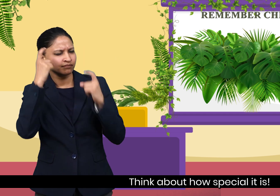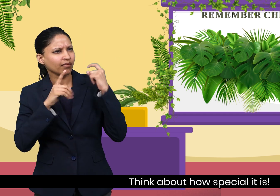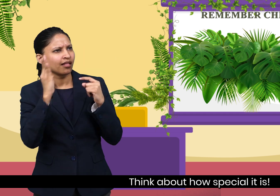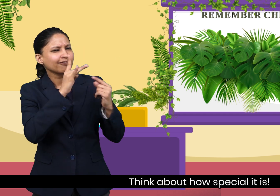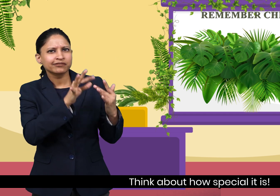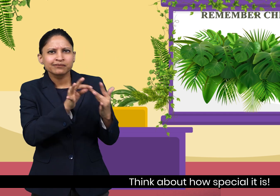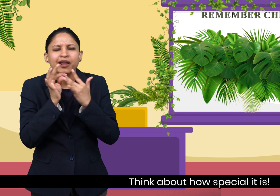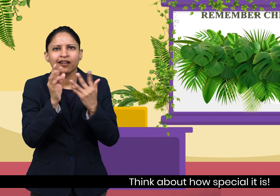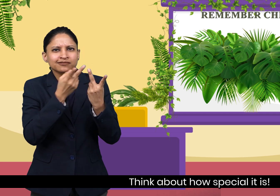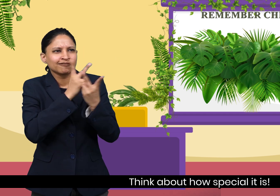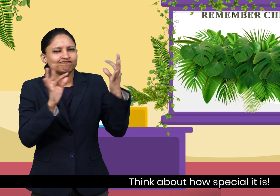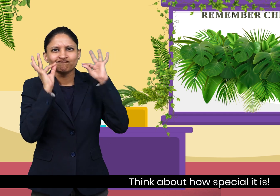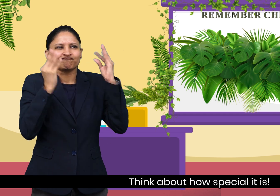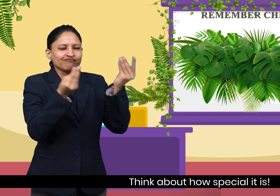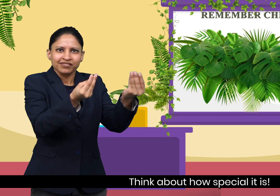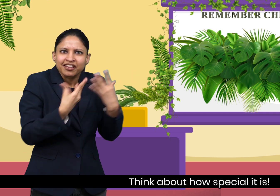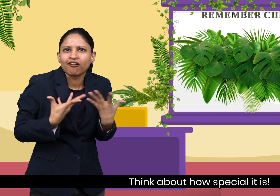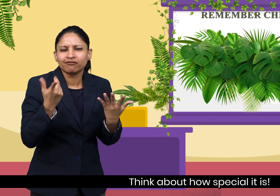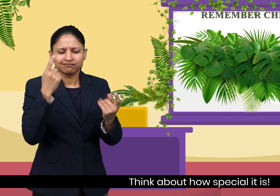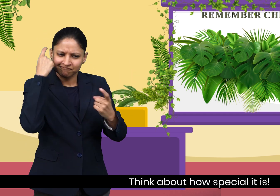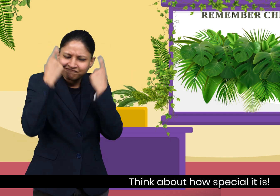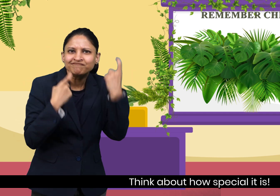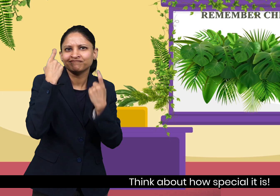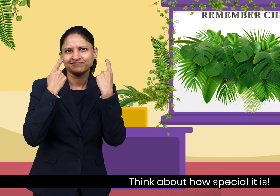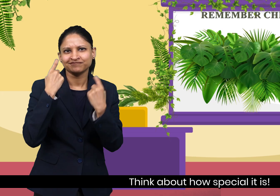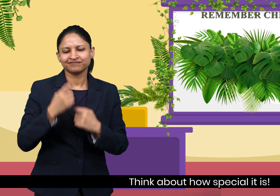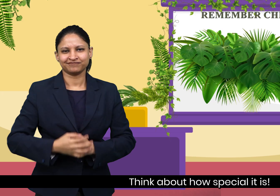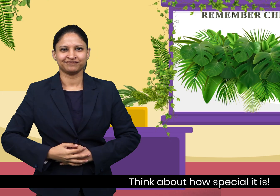about how special it is.